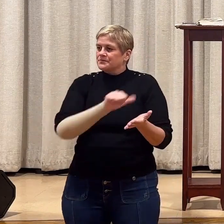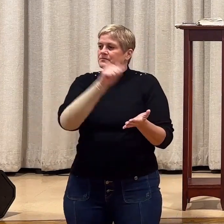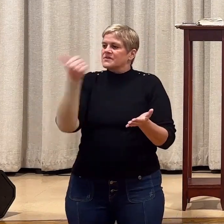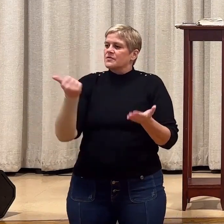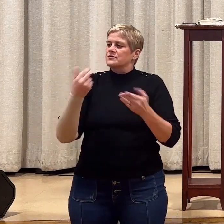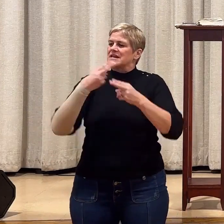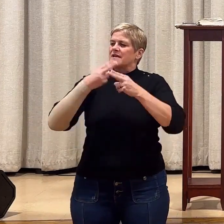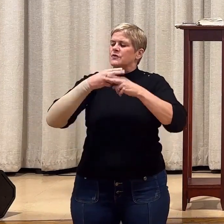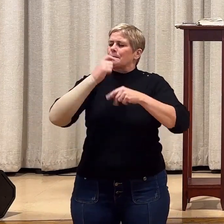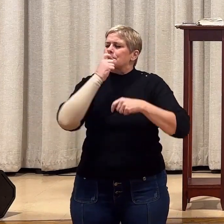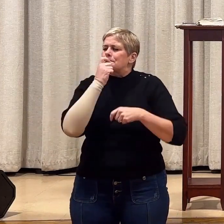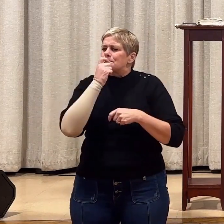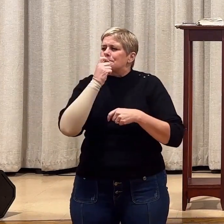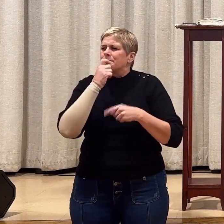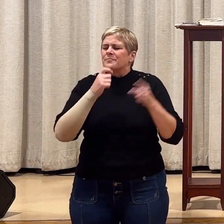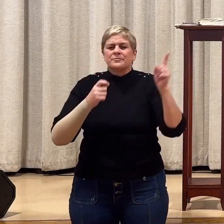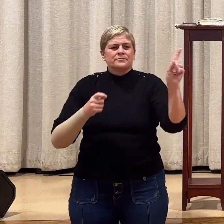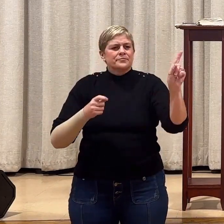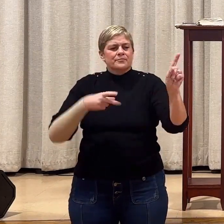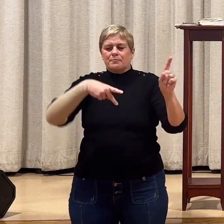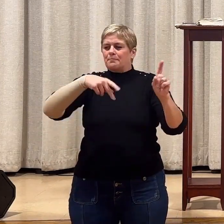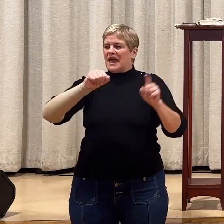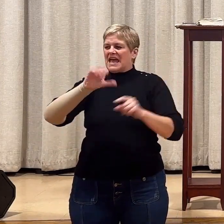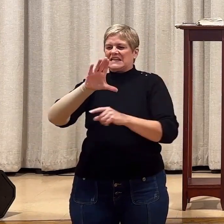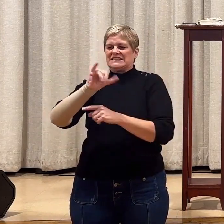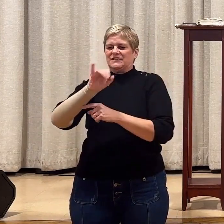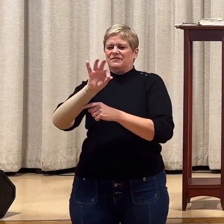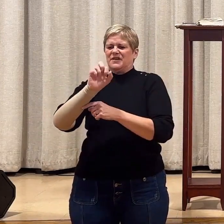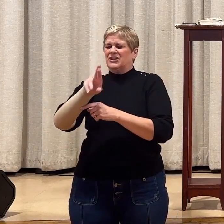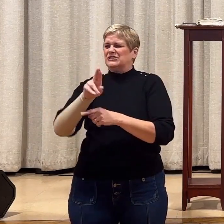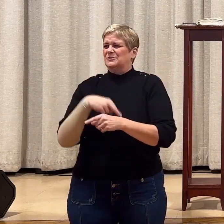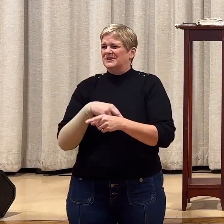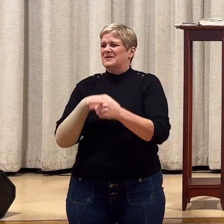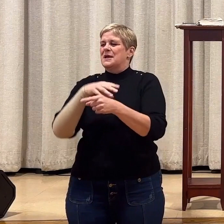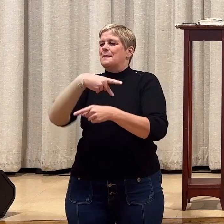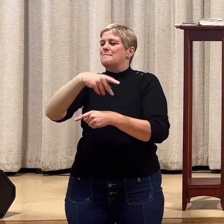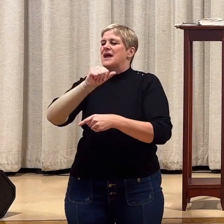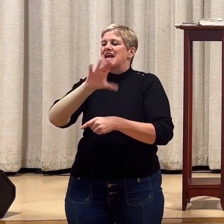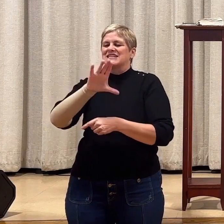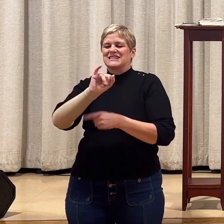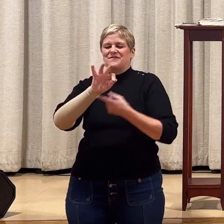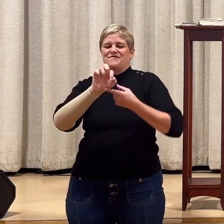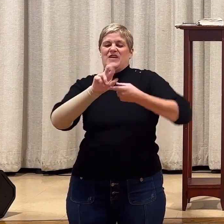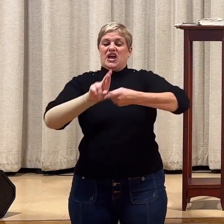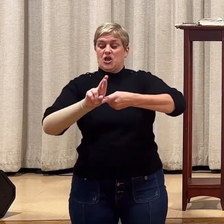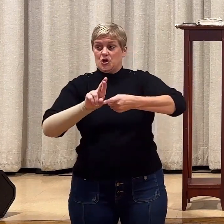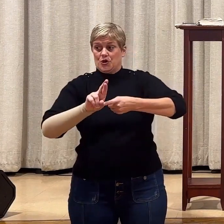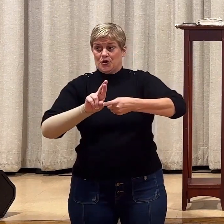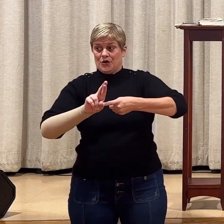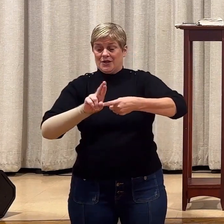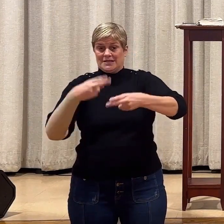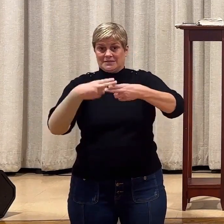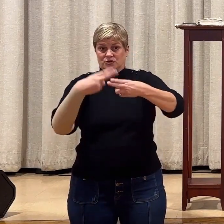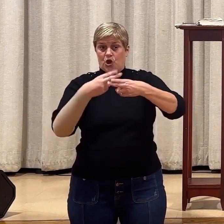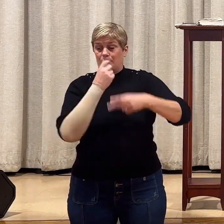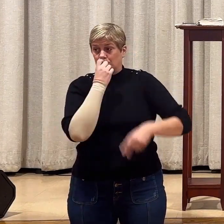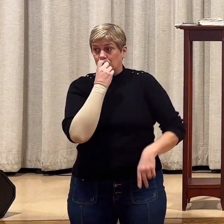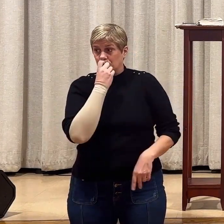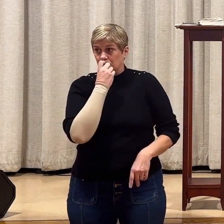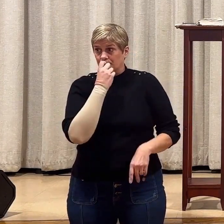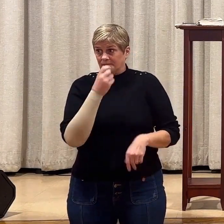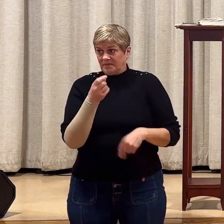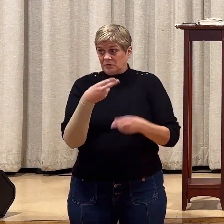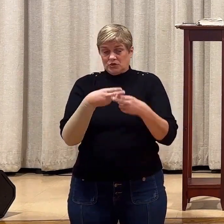a binky, though? Shout it out. I heard a bubble. Pacifier. Pacifier. That's what it's called,